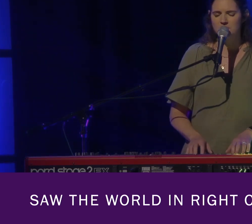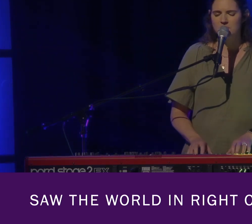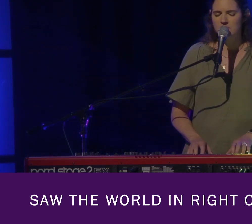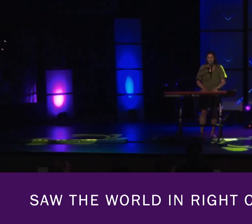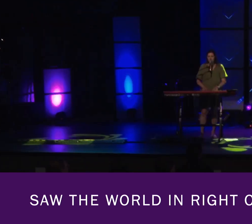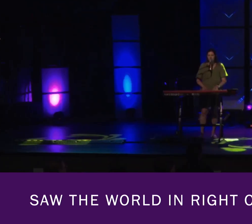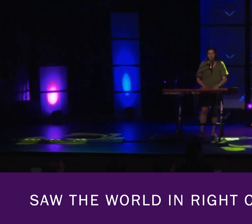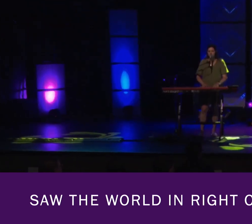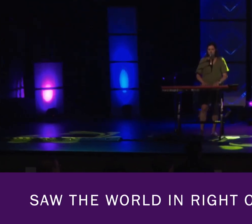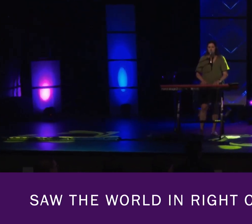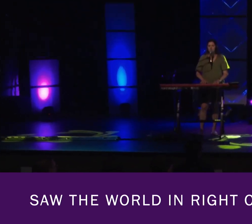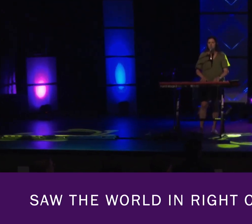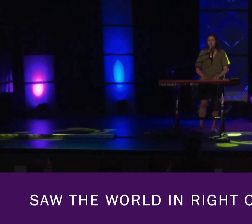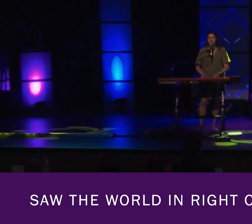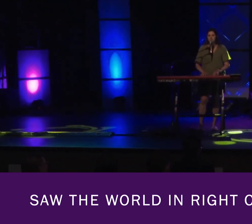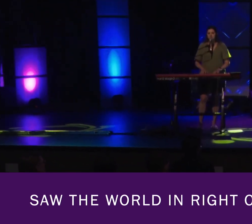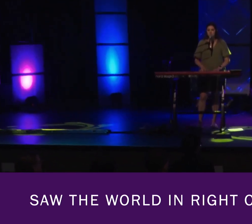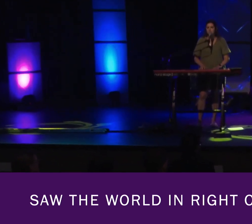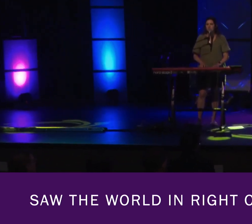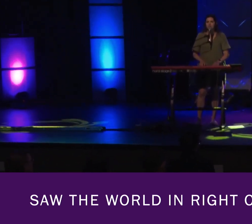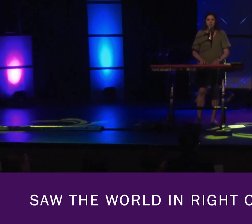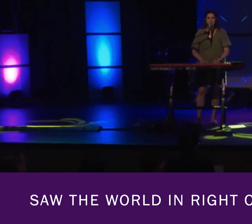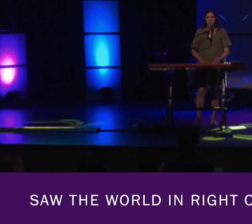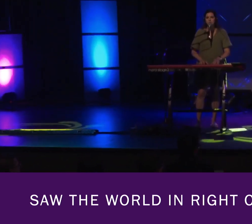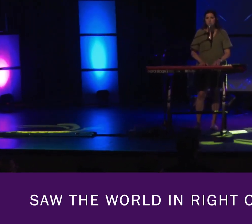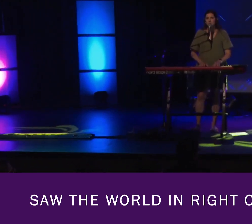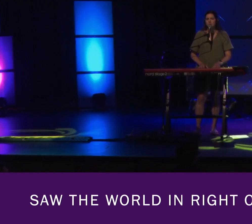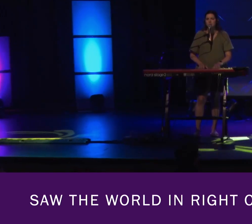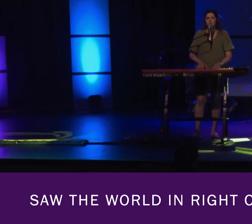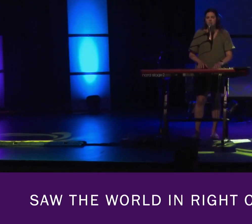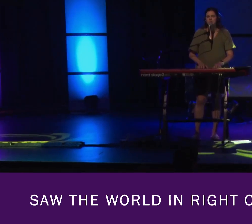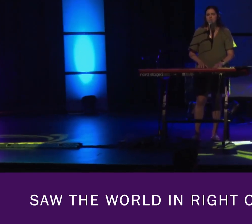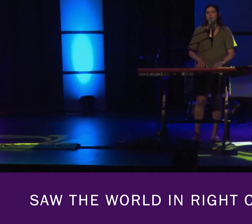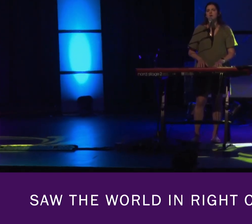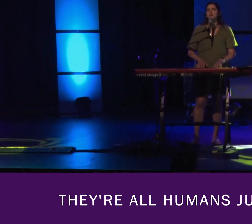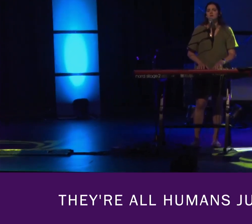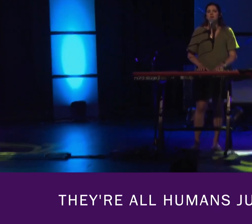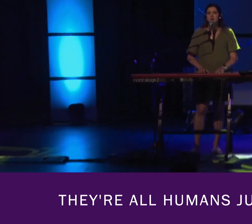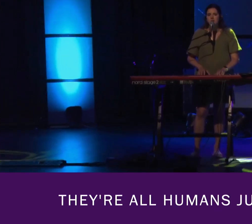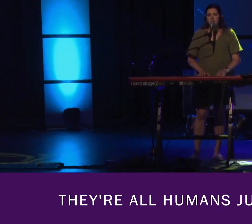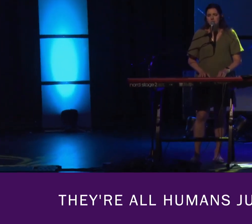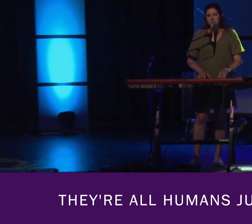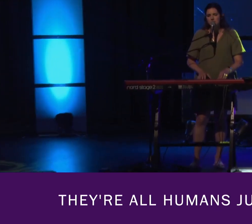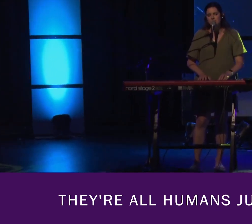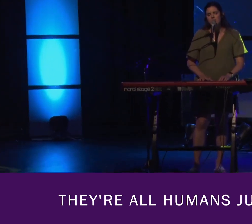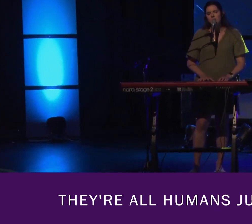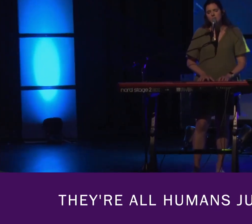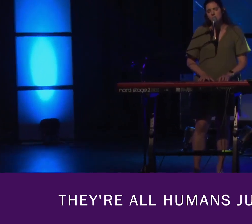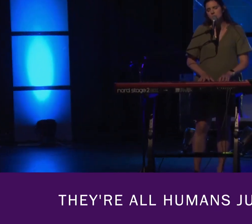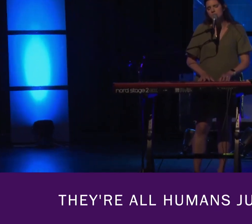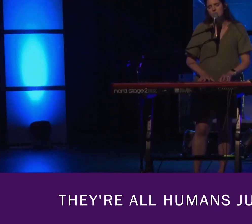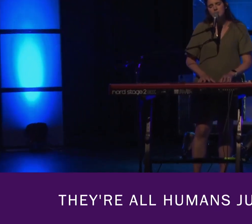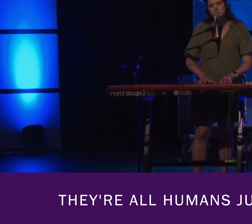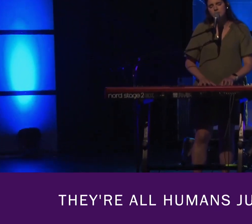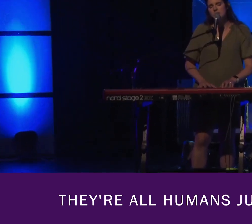saw the world in right or wrong, but they're all